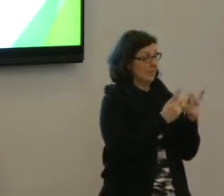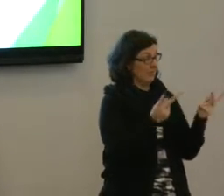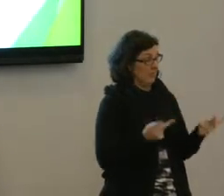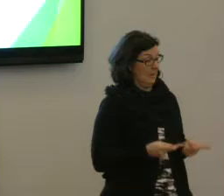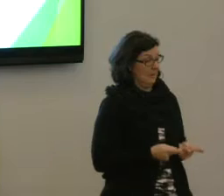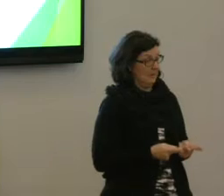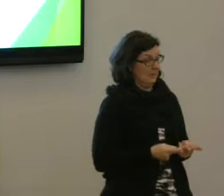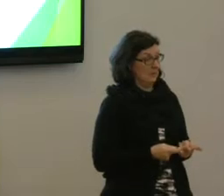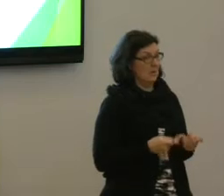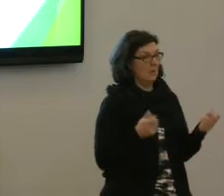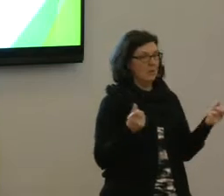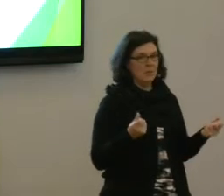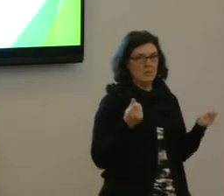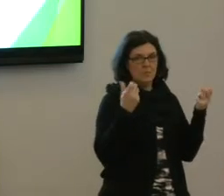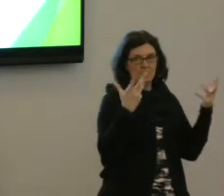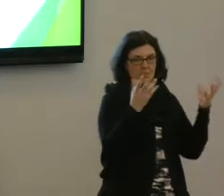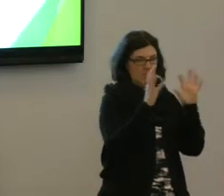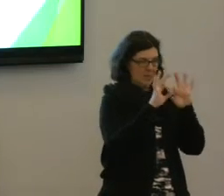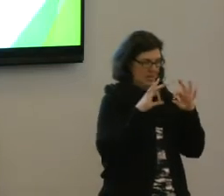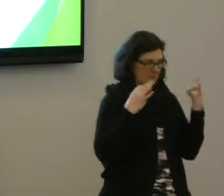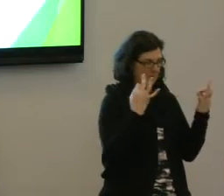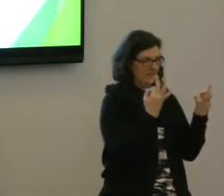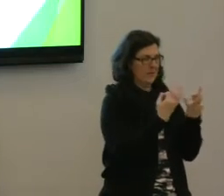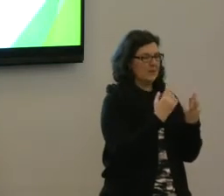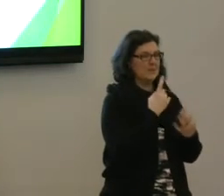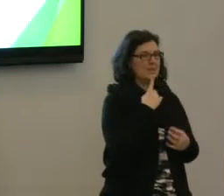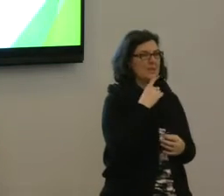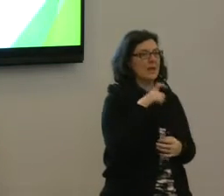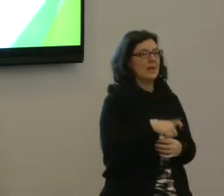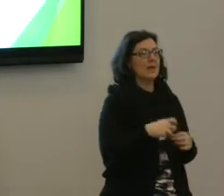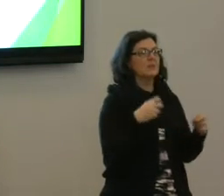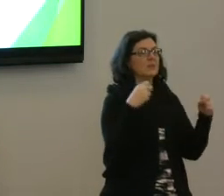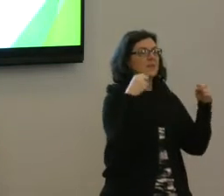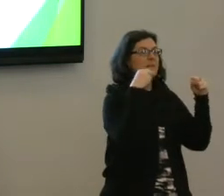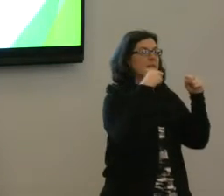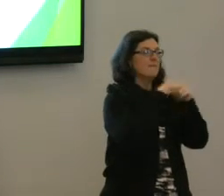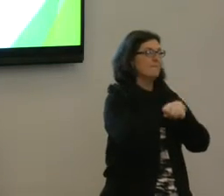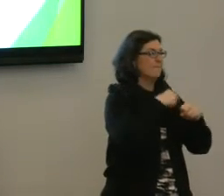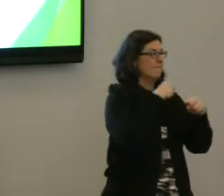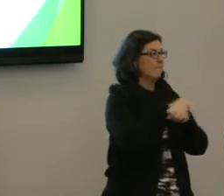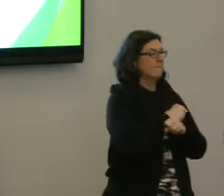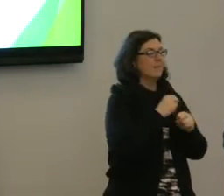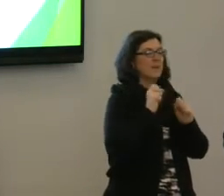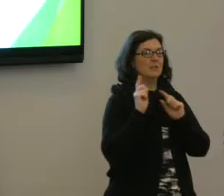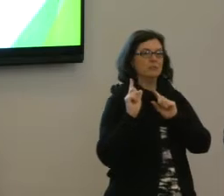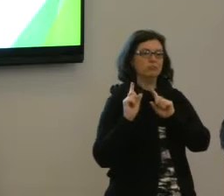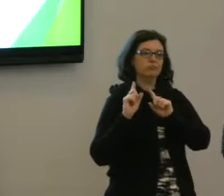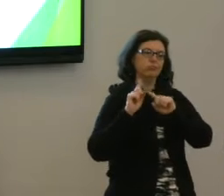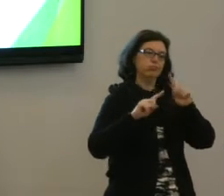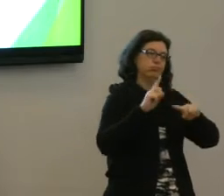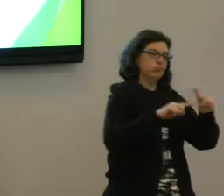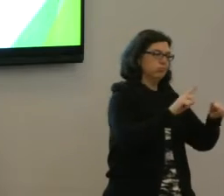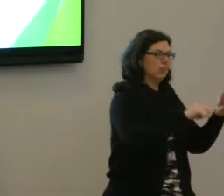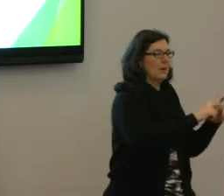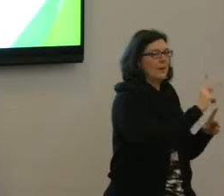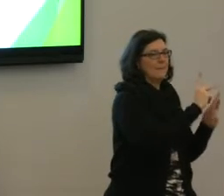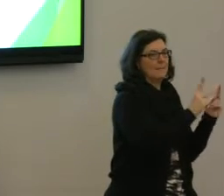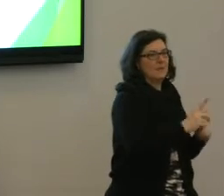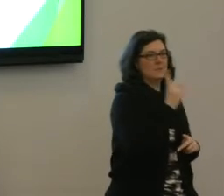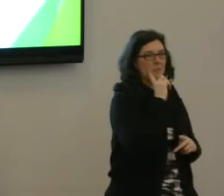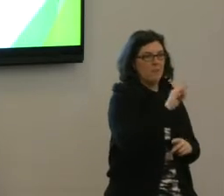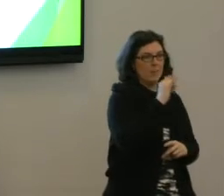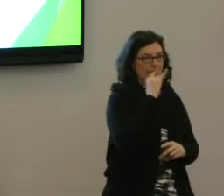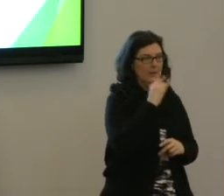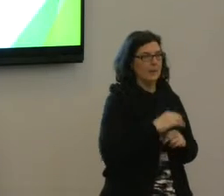hear so many families say, I have to fight everywhere else for my kid. When I get to church or go to church